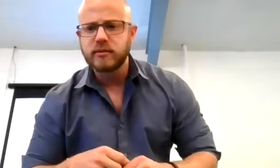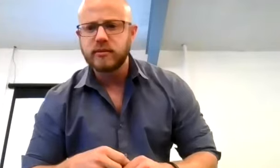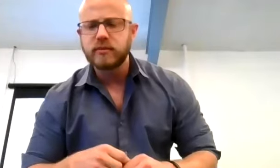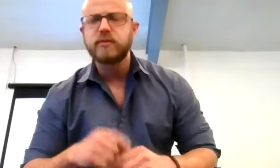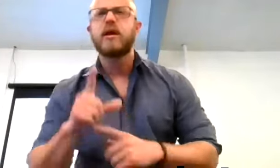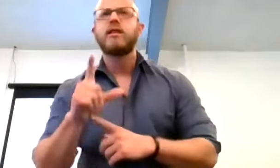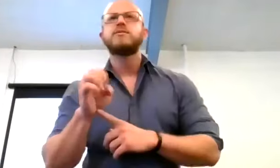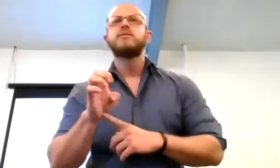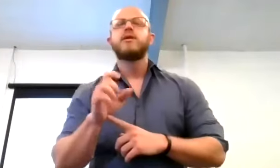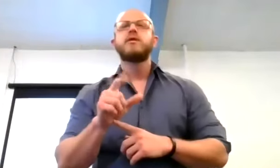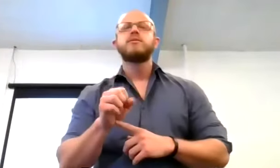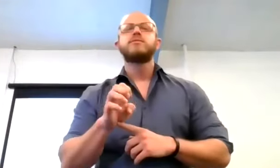question?